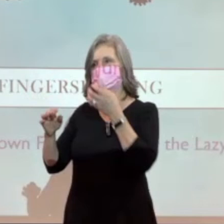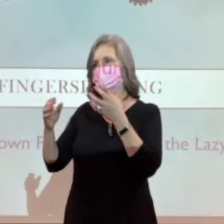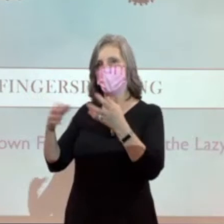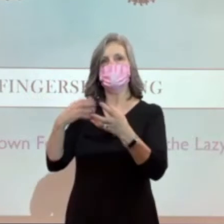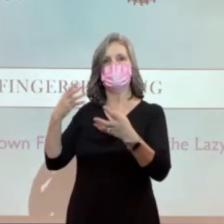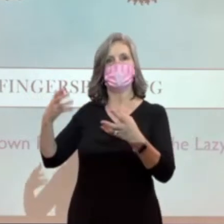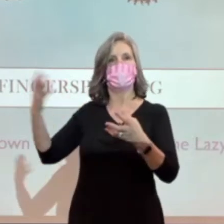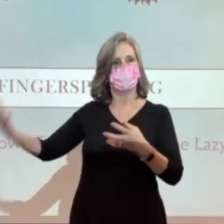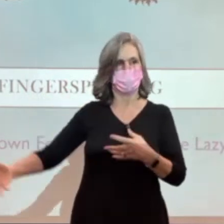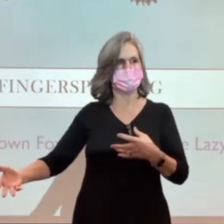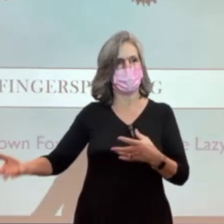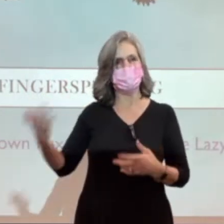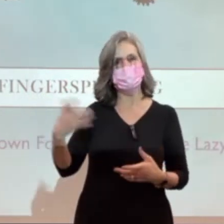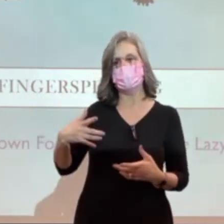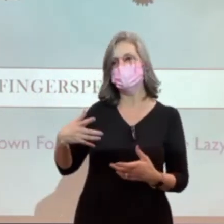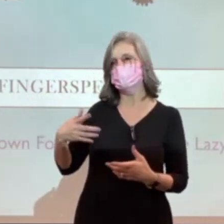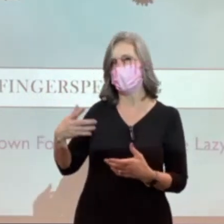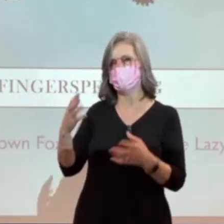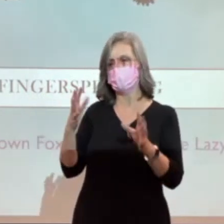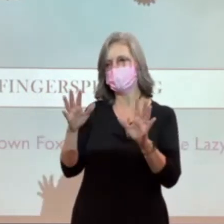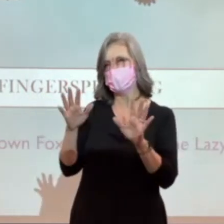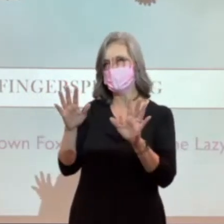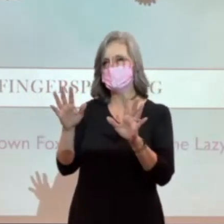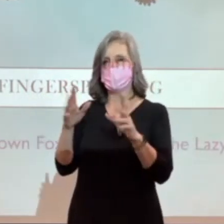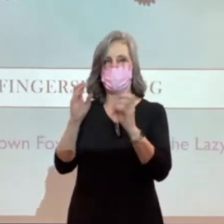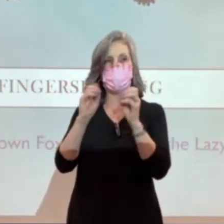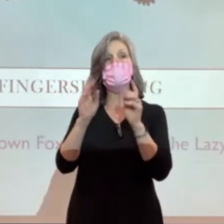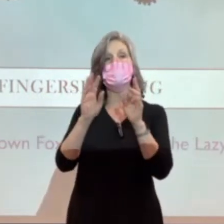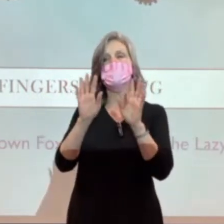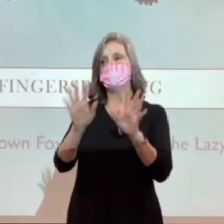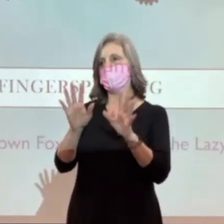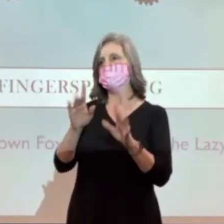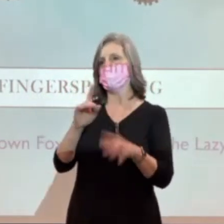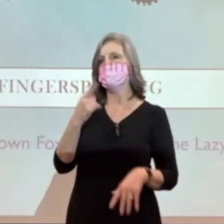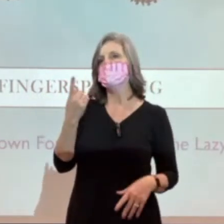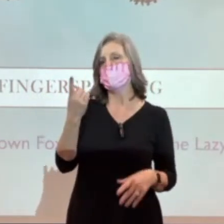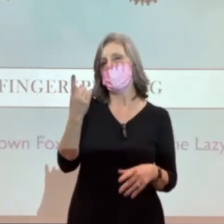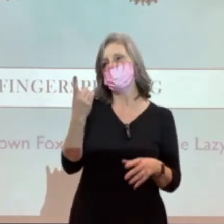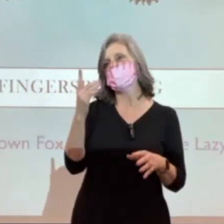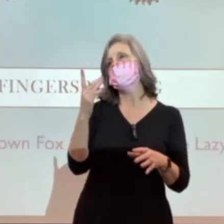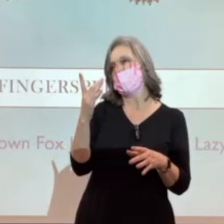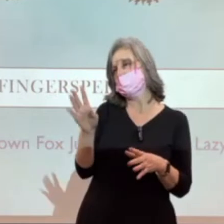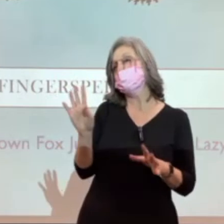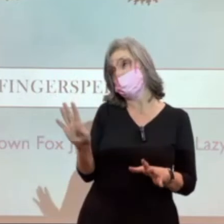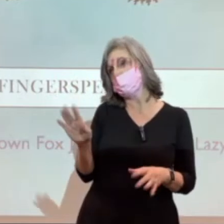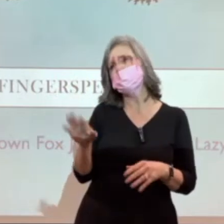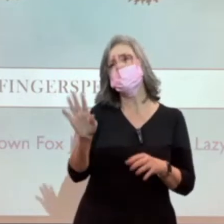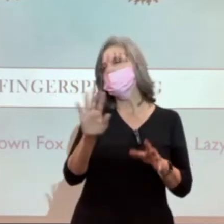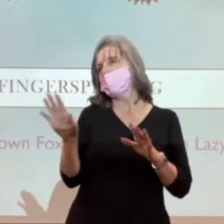it sounds like what it is. In ASL, they just have different like hand shapes, like they have like sign stories, but it's